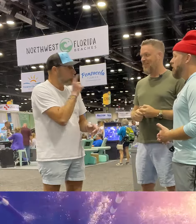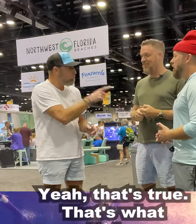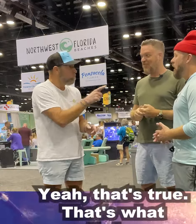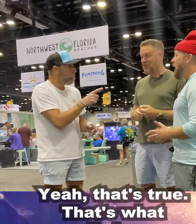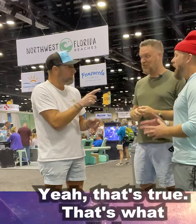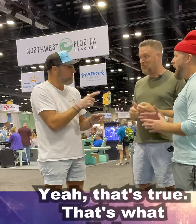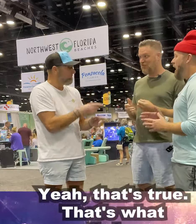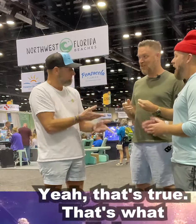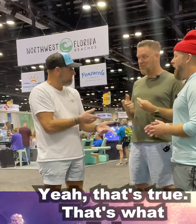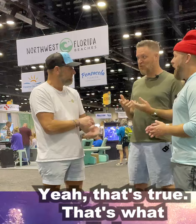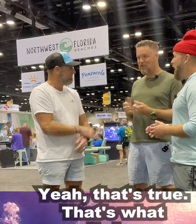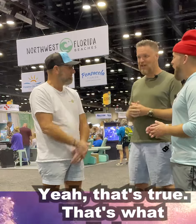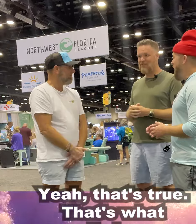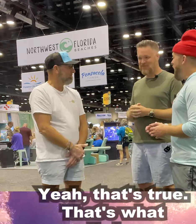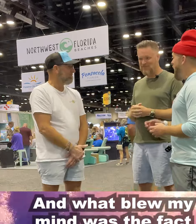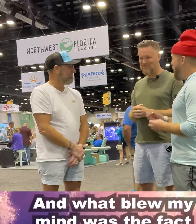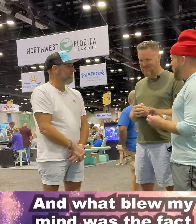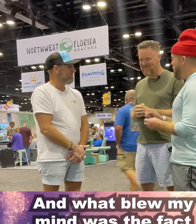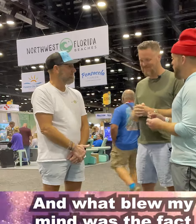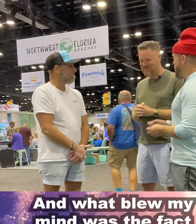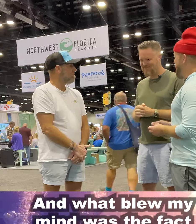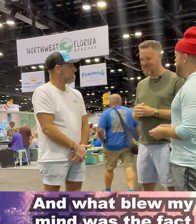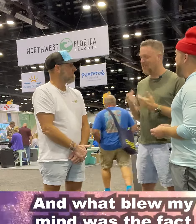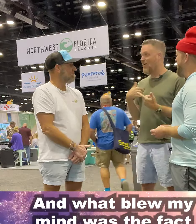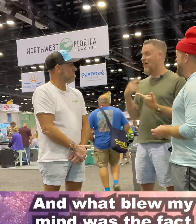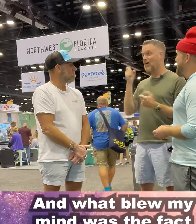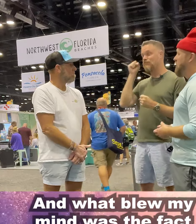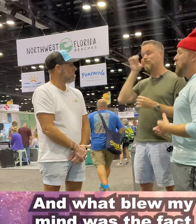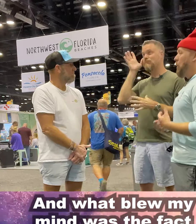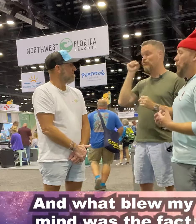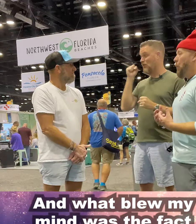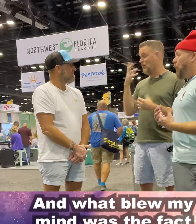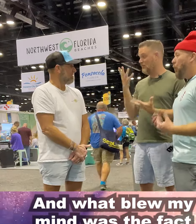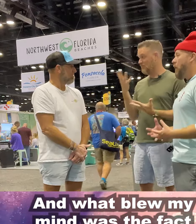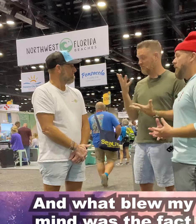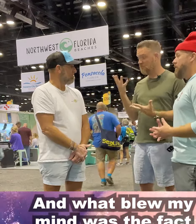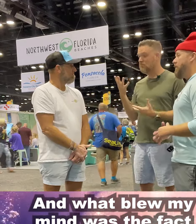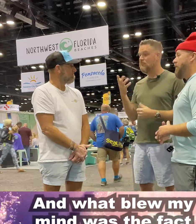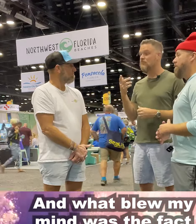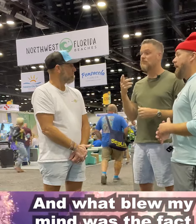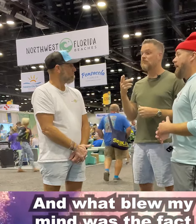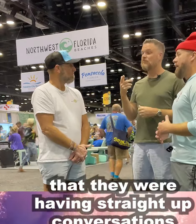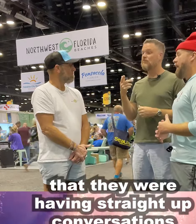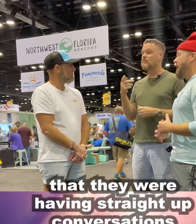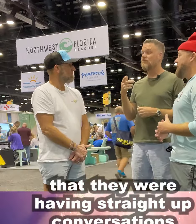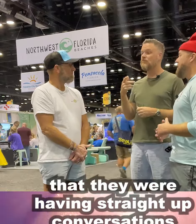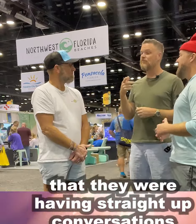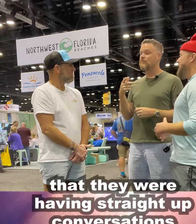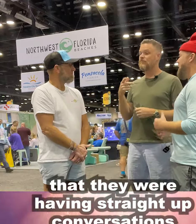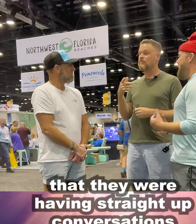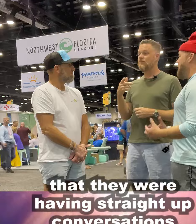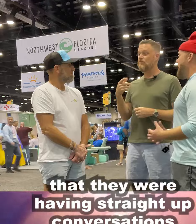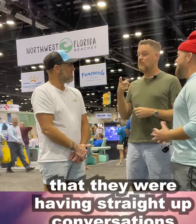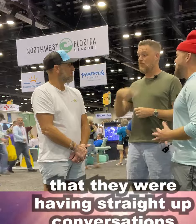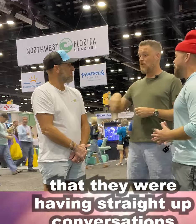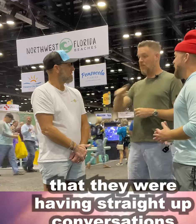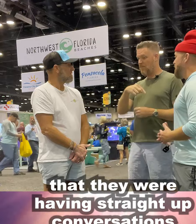Yeah, that's true. That's what normally happens. And what blew my mind was the fact that they were having straight up